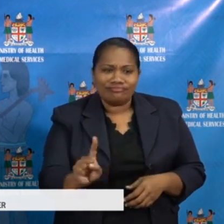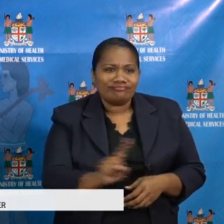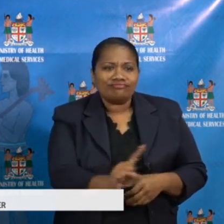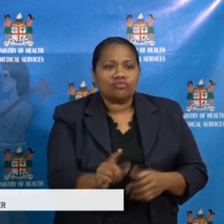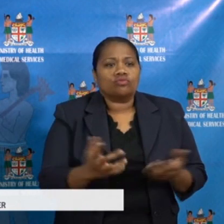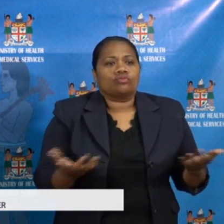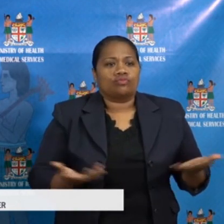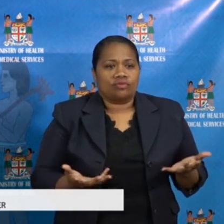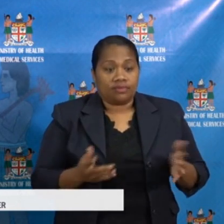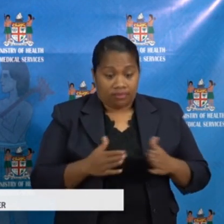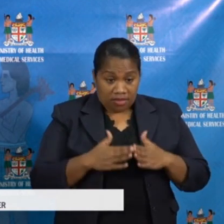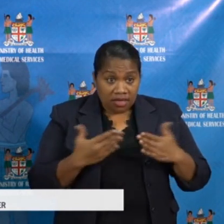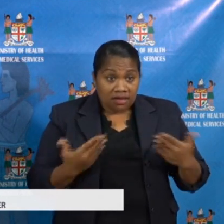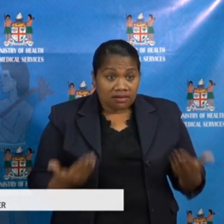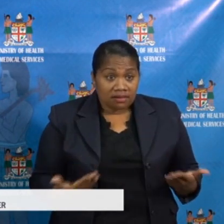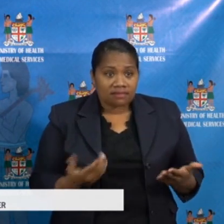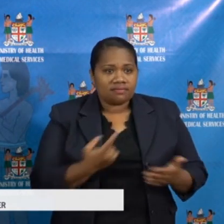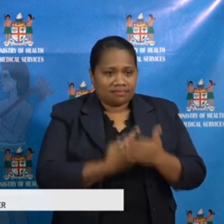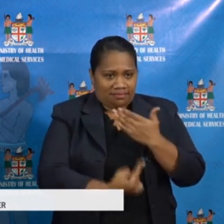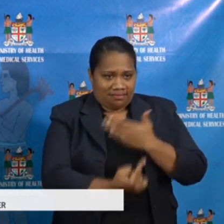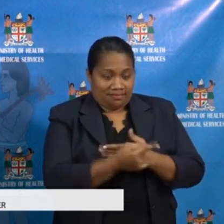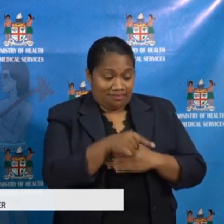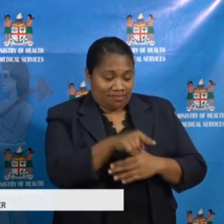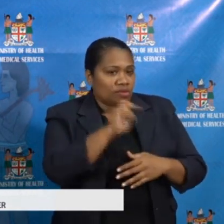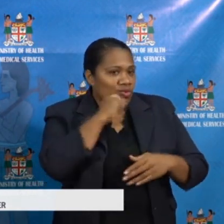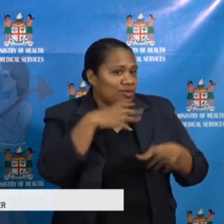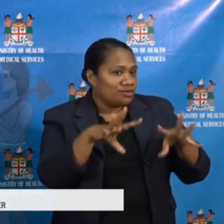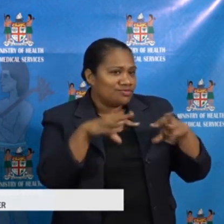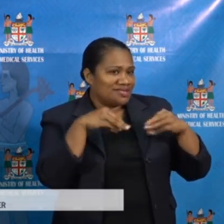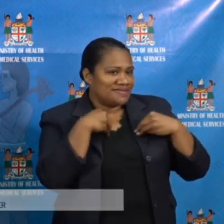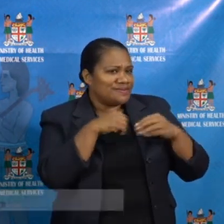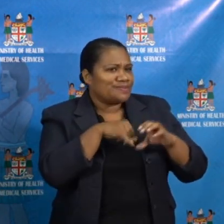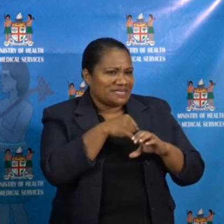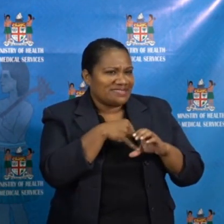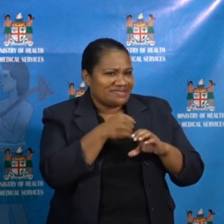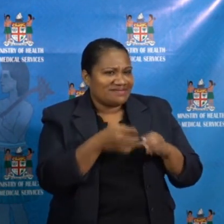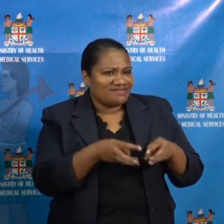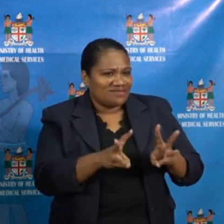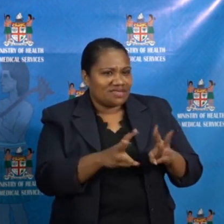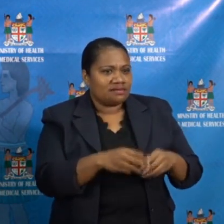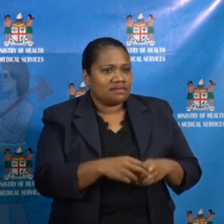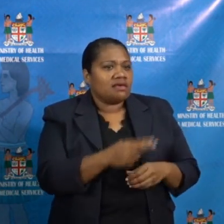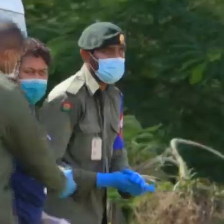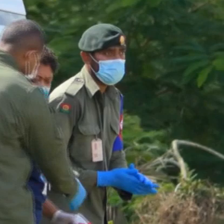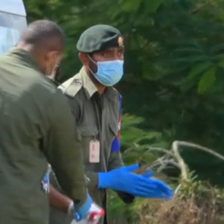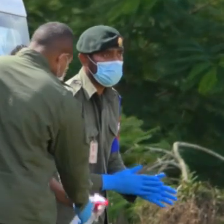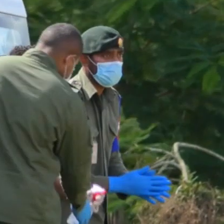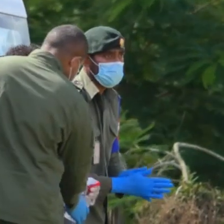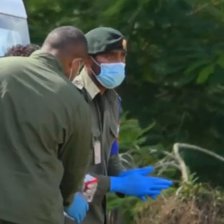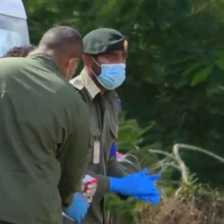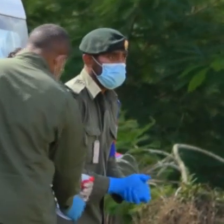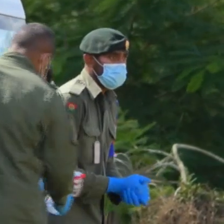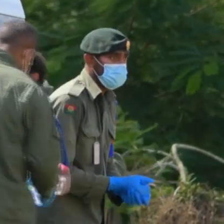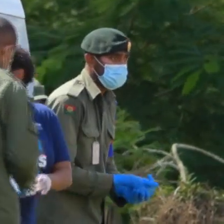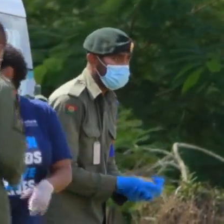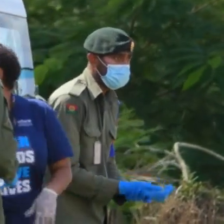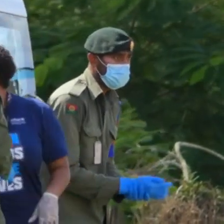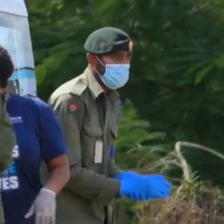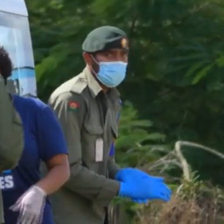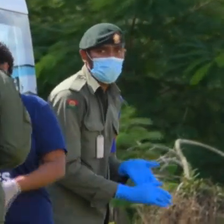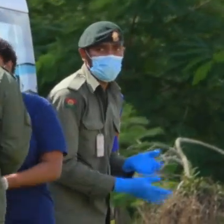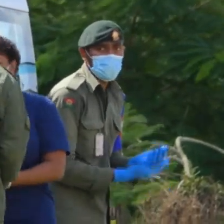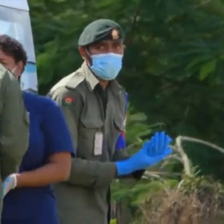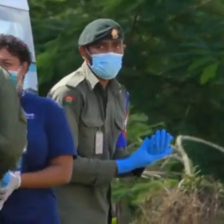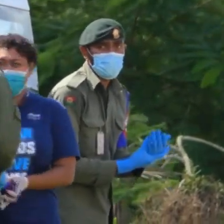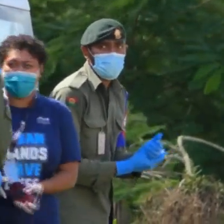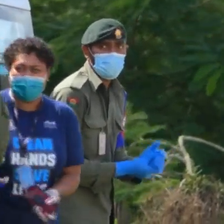Now, they will be getting the treatment they need and they will no longer pose a risk to others. Both children initially